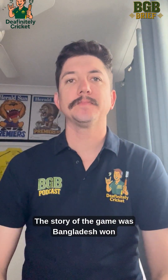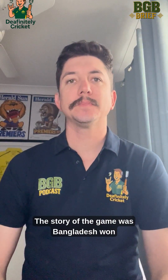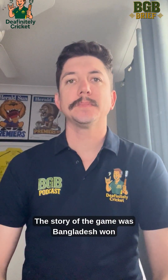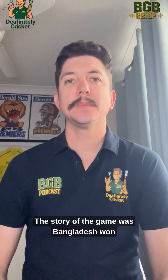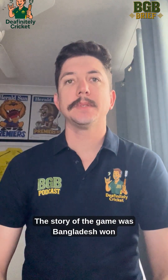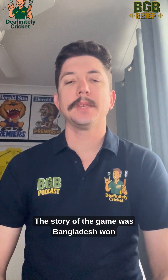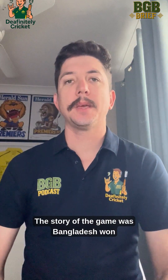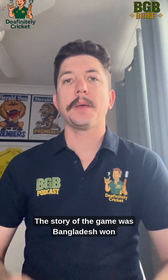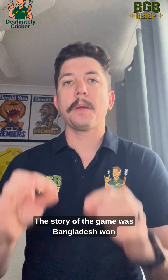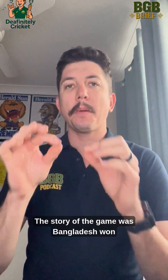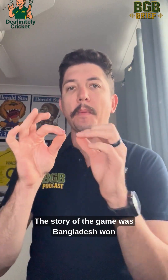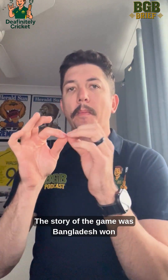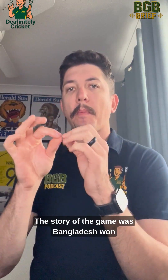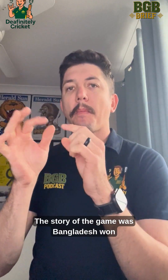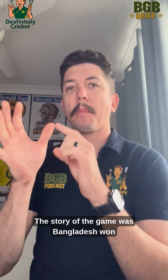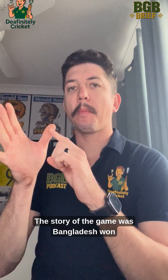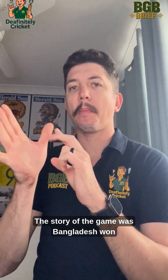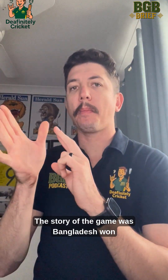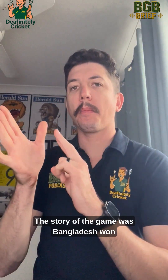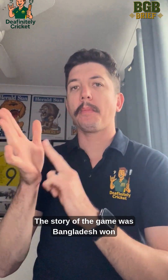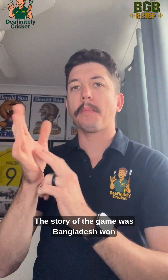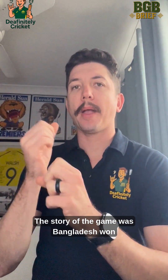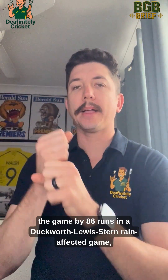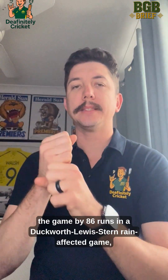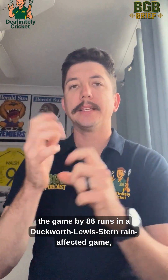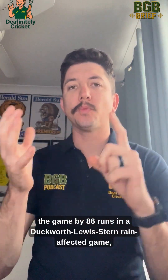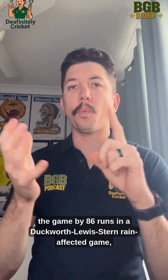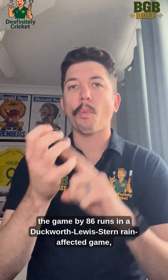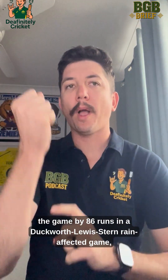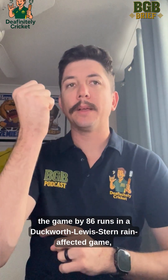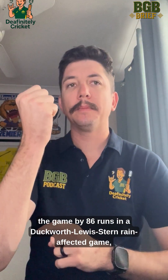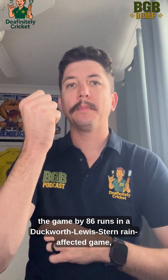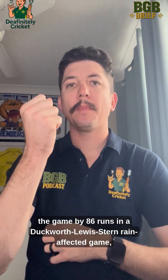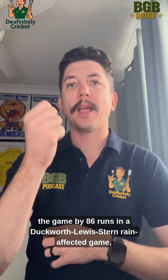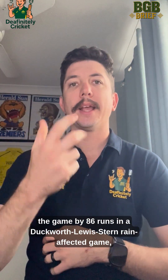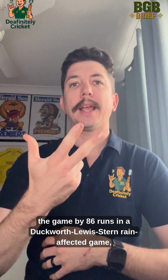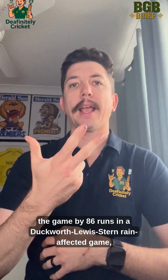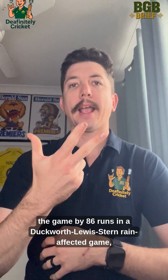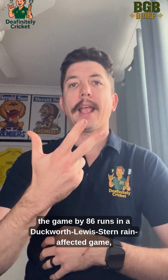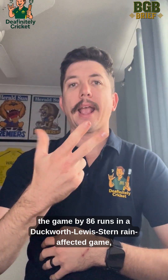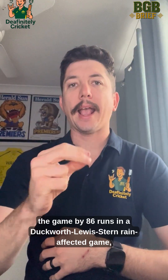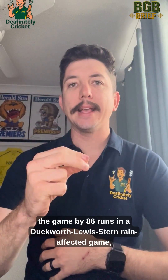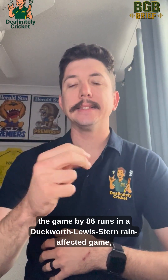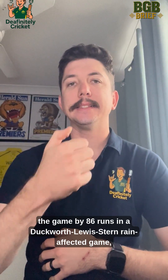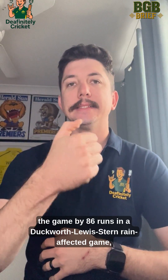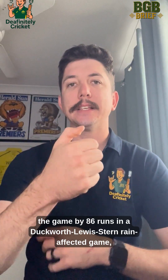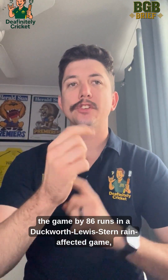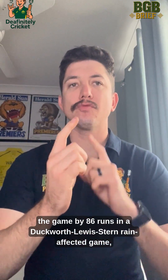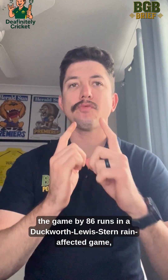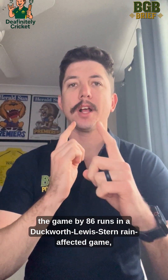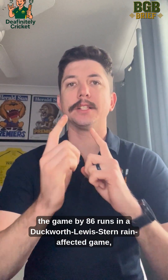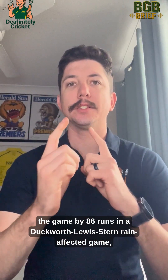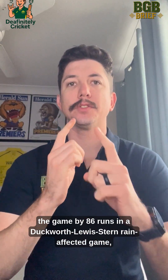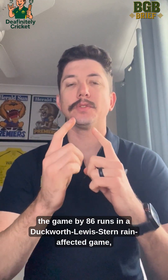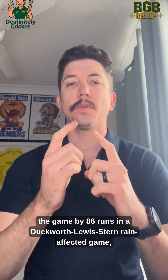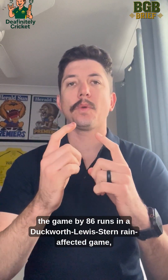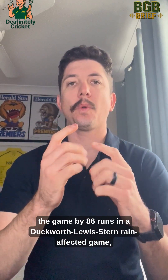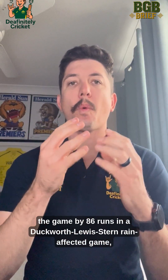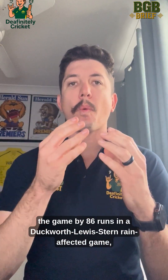of the game was Bangladesh won the game by 86 runs in a Duckworth-Lewis-Stern rain-affected